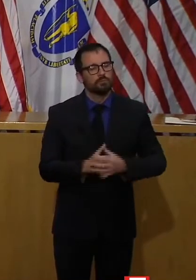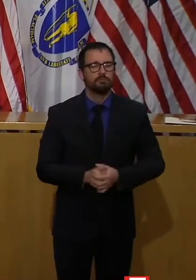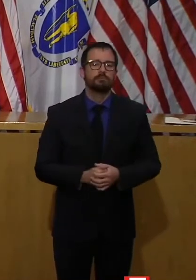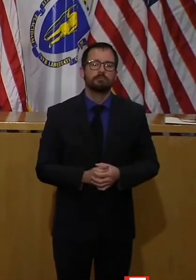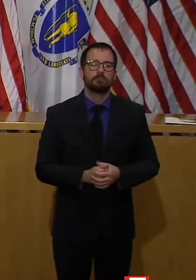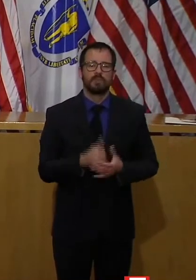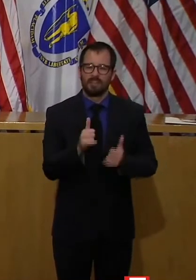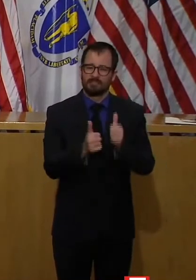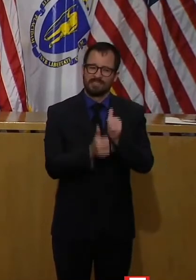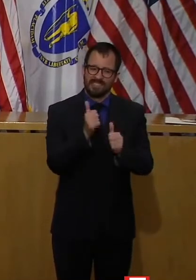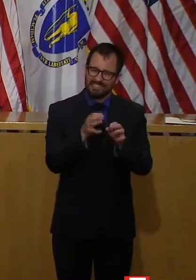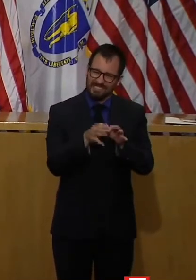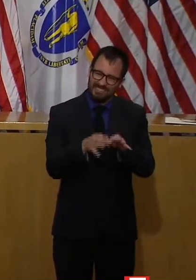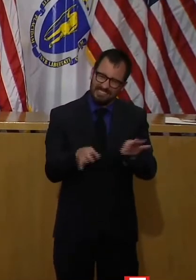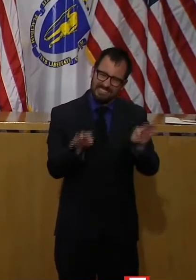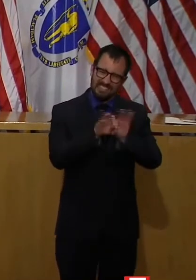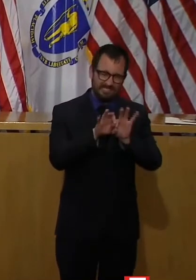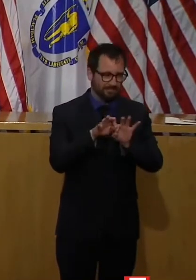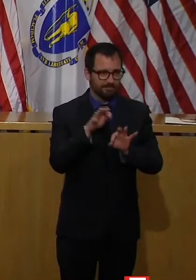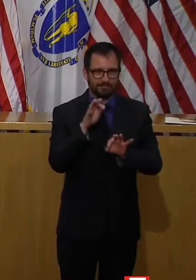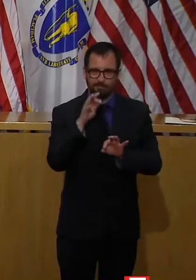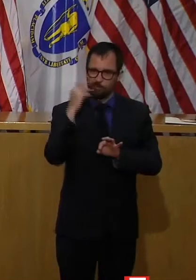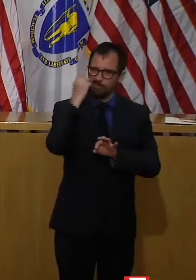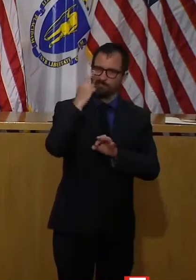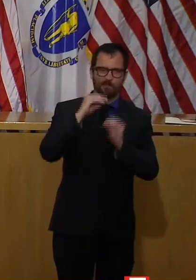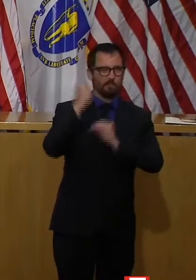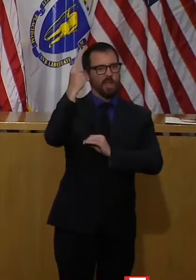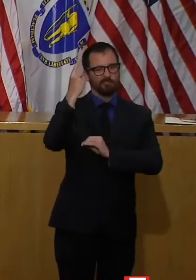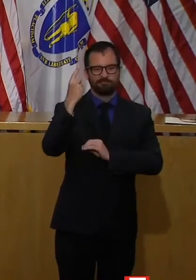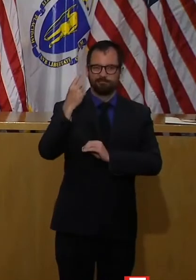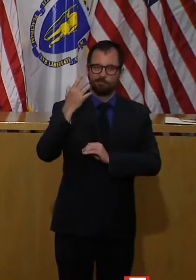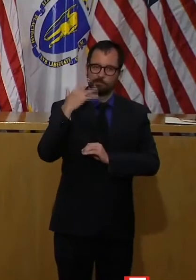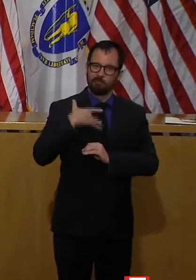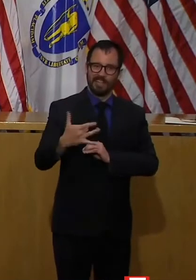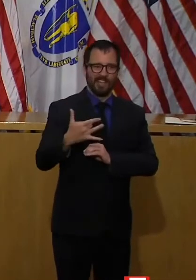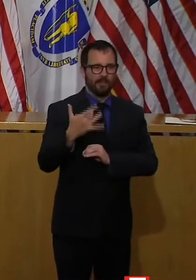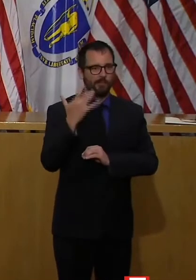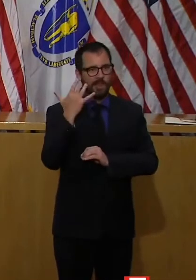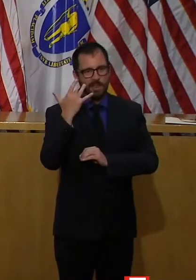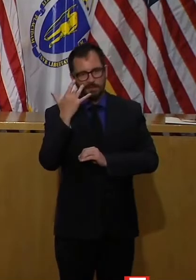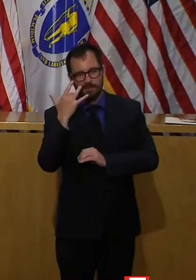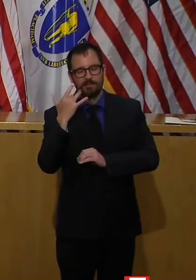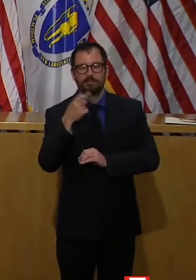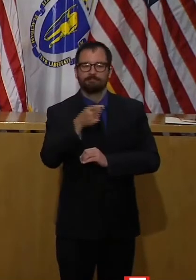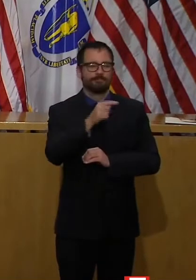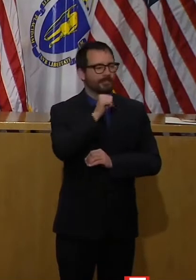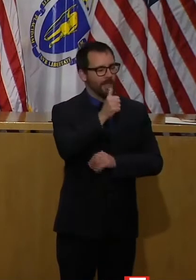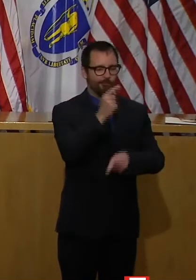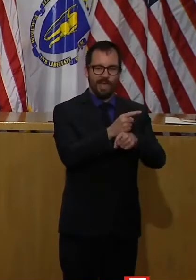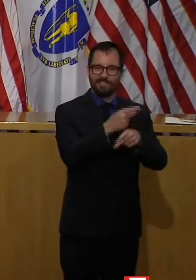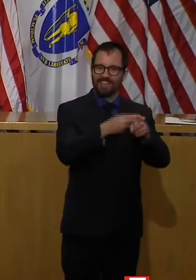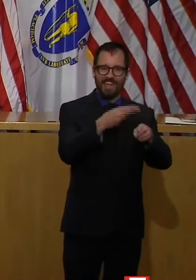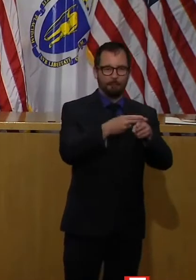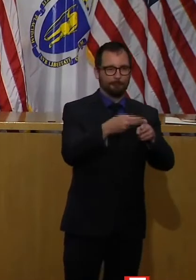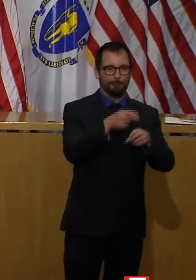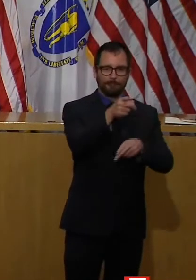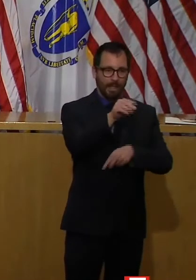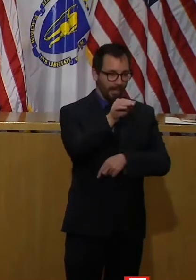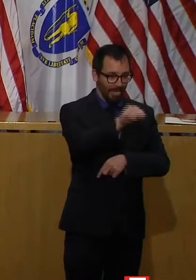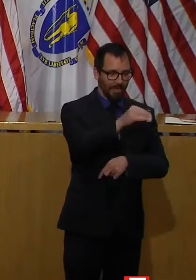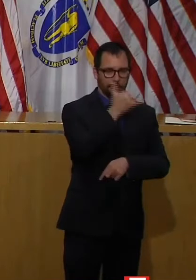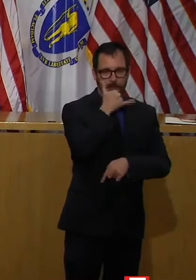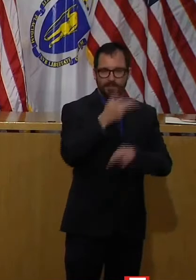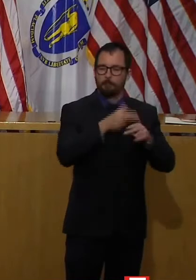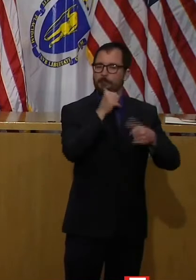their benefits yet is because they don't have the right name of the employer on their